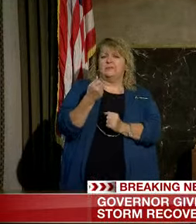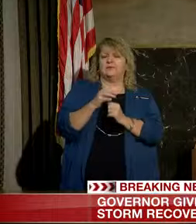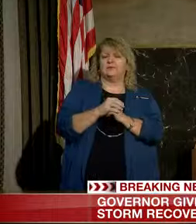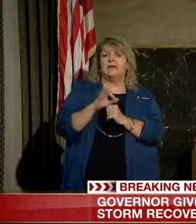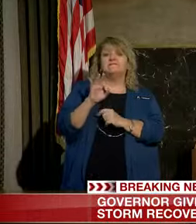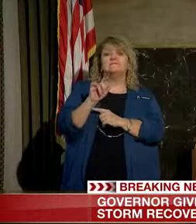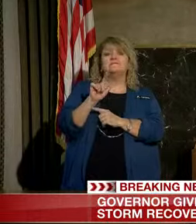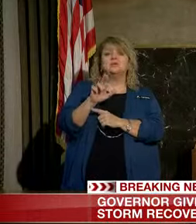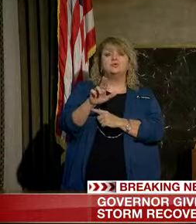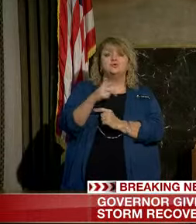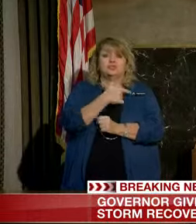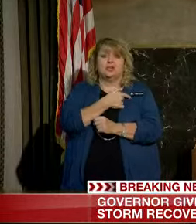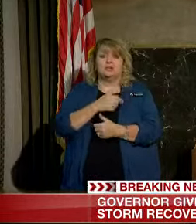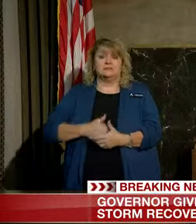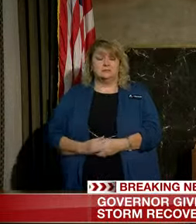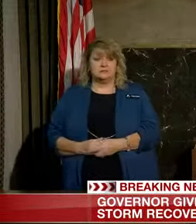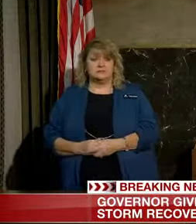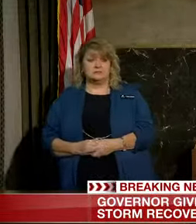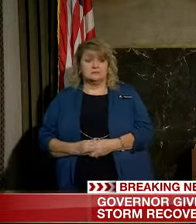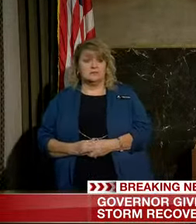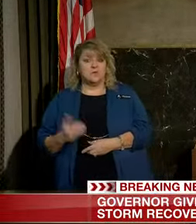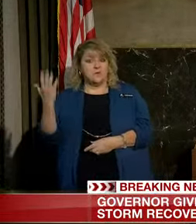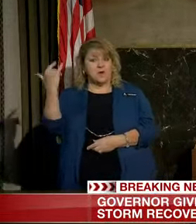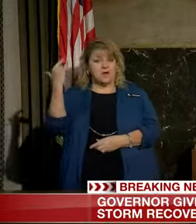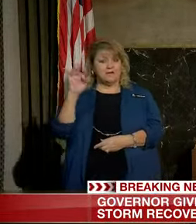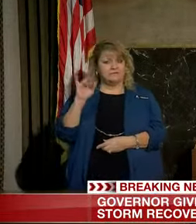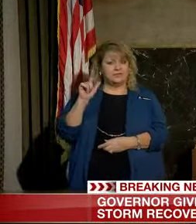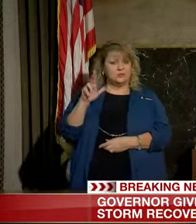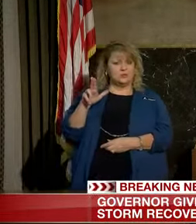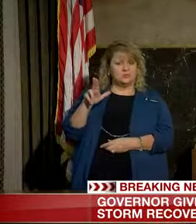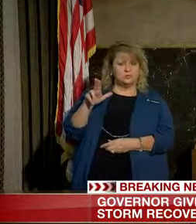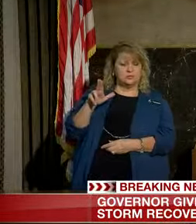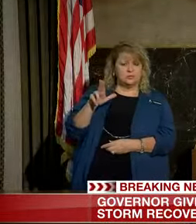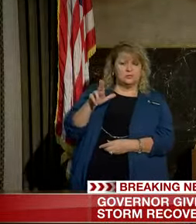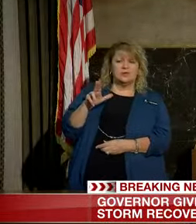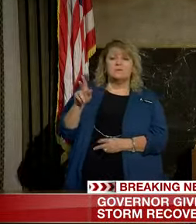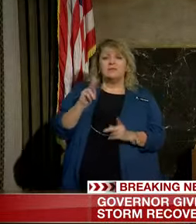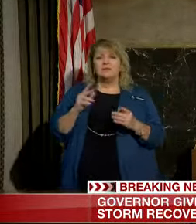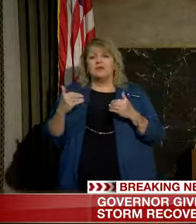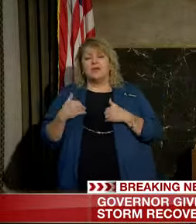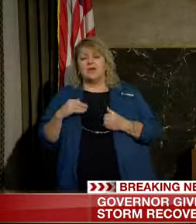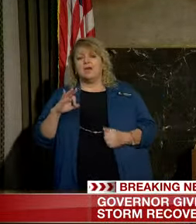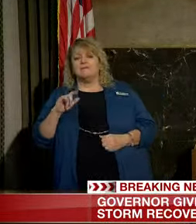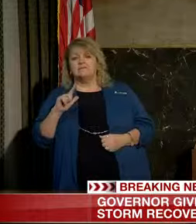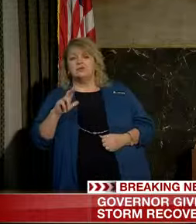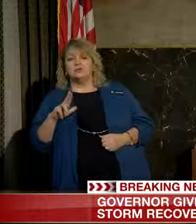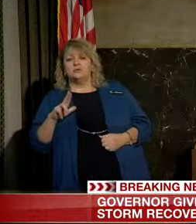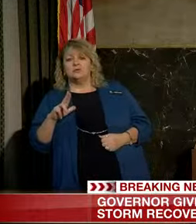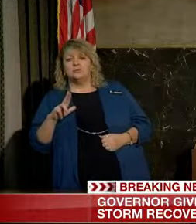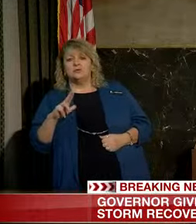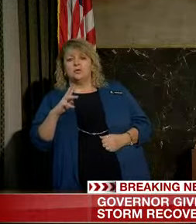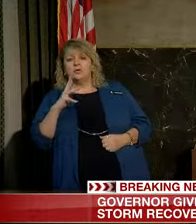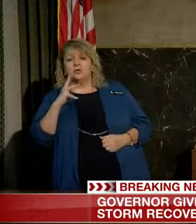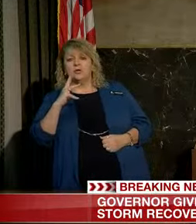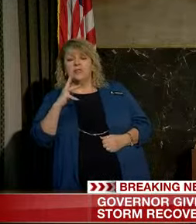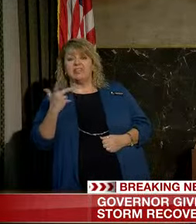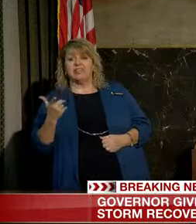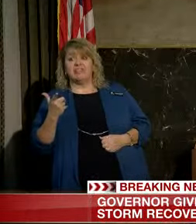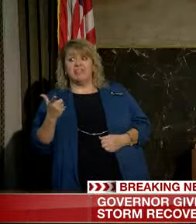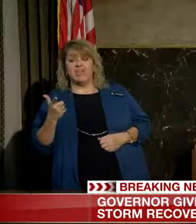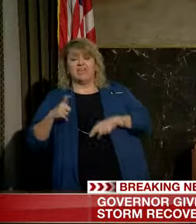shots, and that is because people with the flu tax the very same part of our healthcare